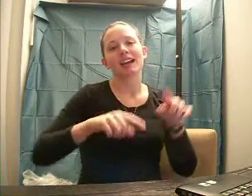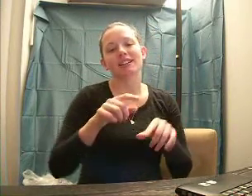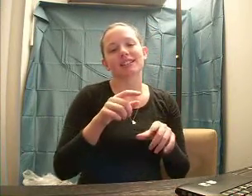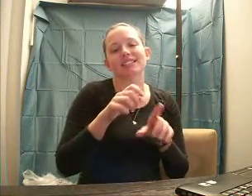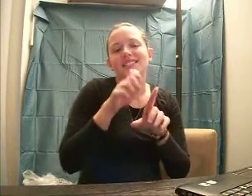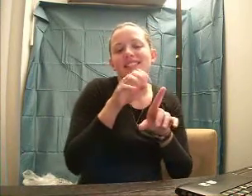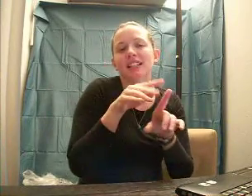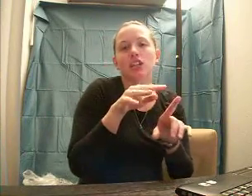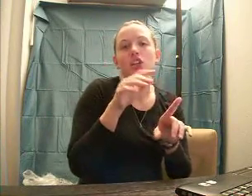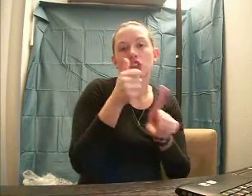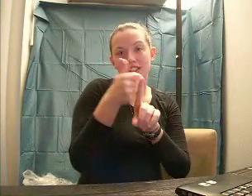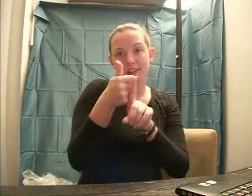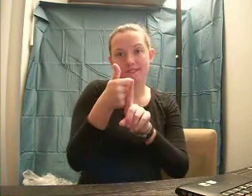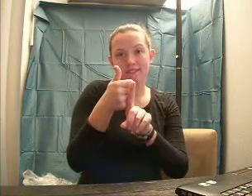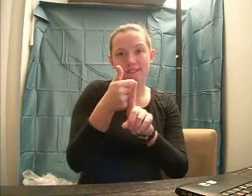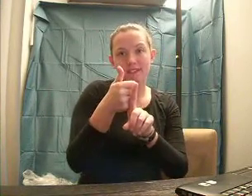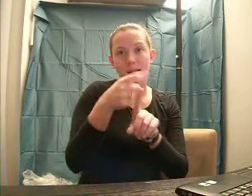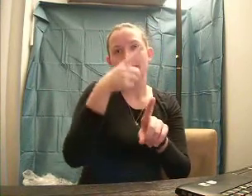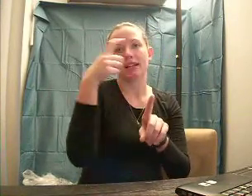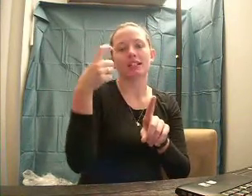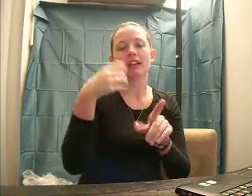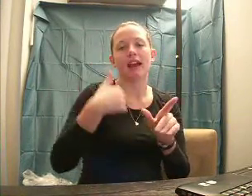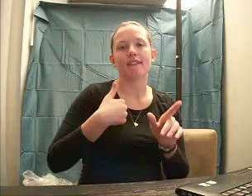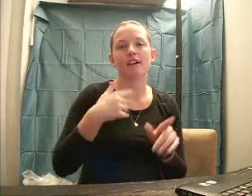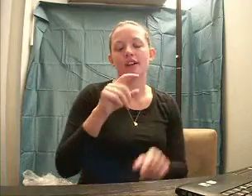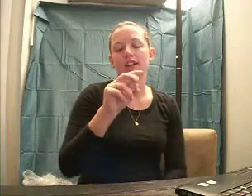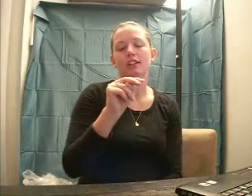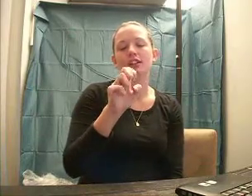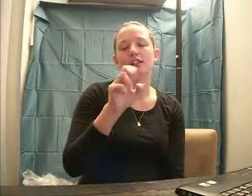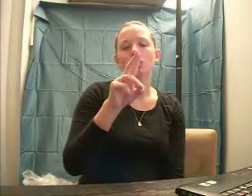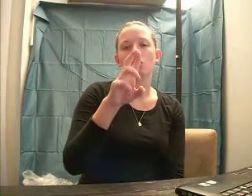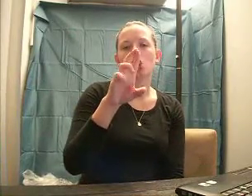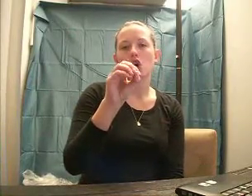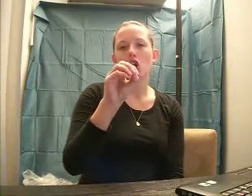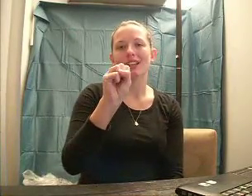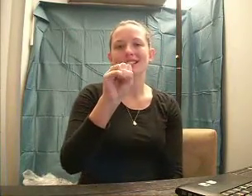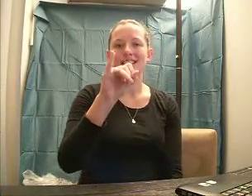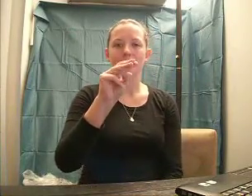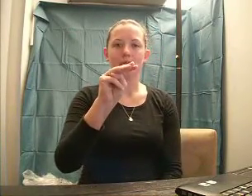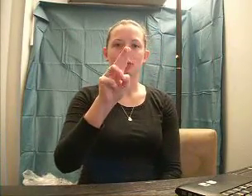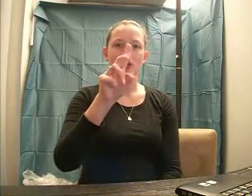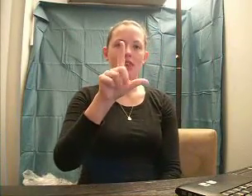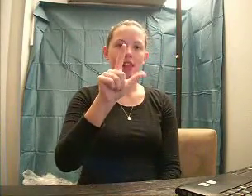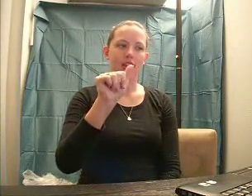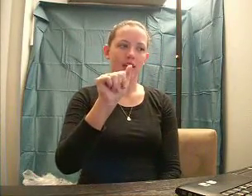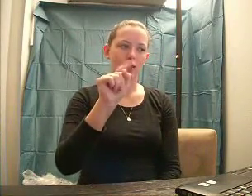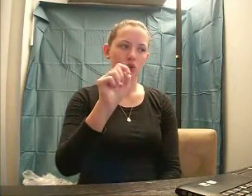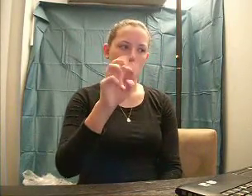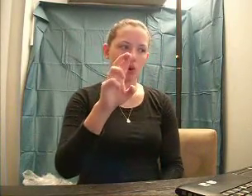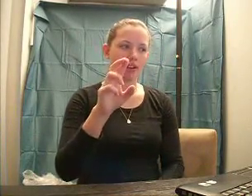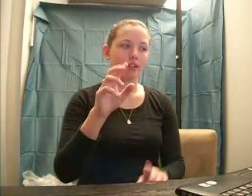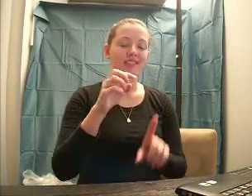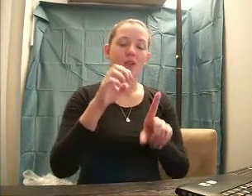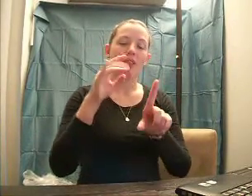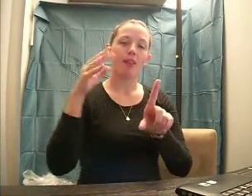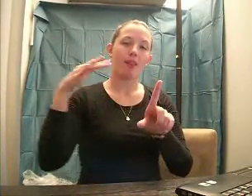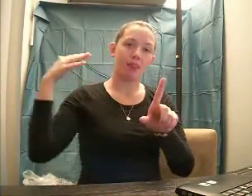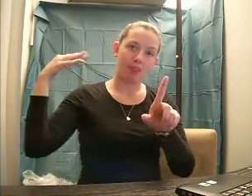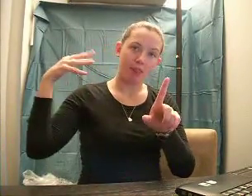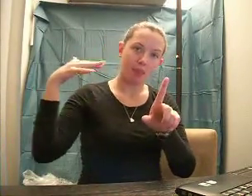shown it's because you have a neural simulator, simulating your own body and subtracting off that sense. So we can bring the experiments of